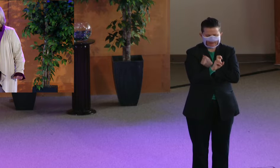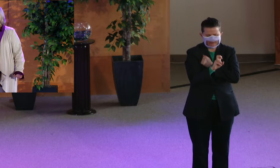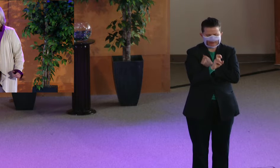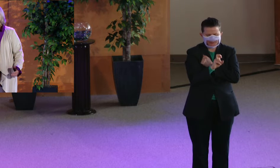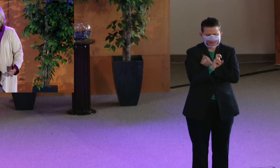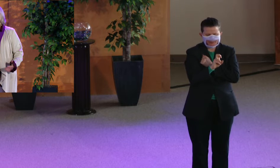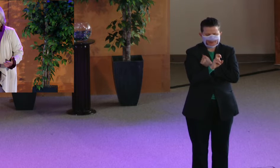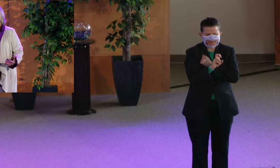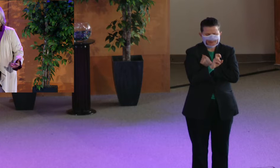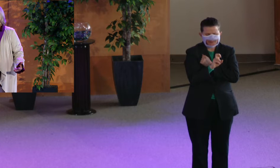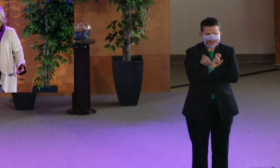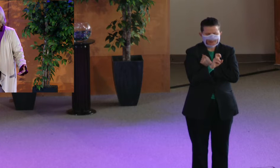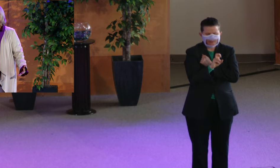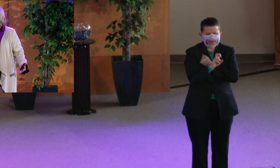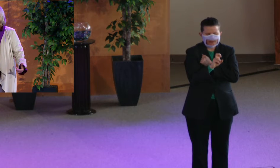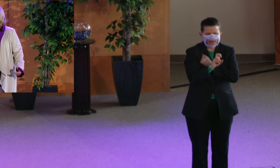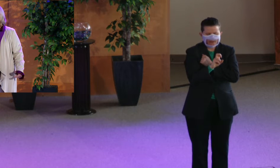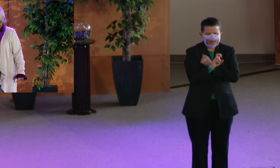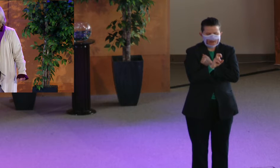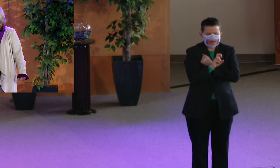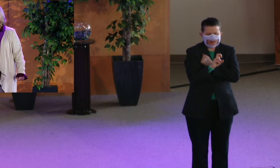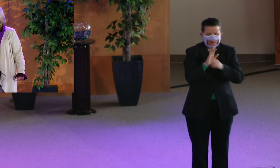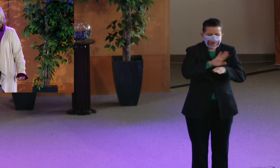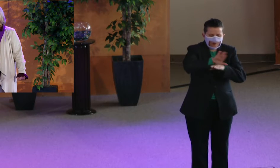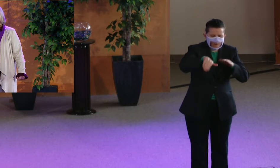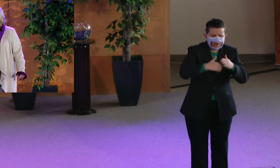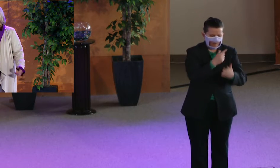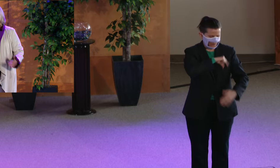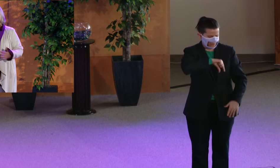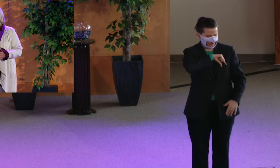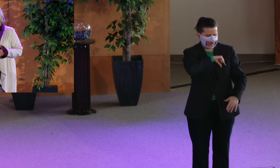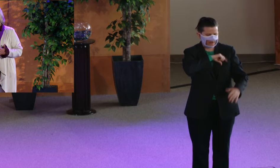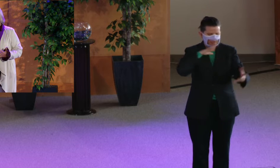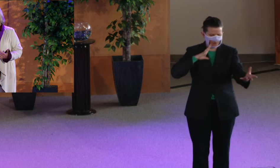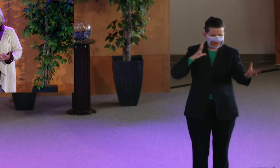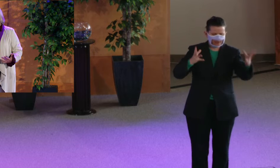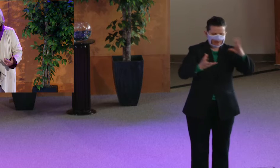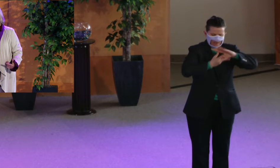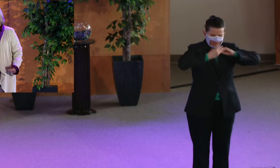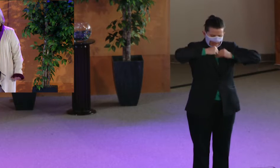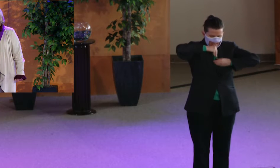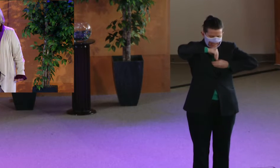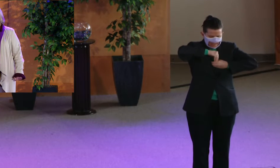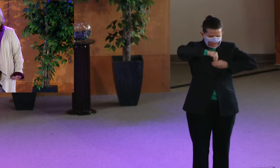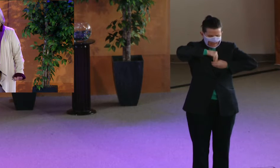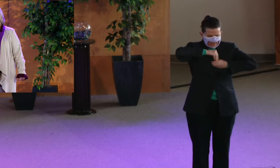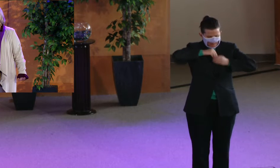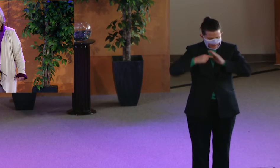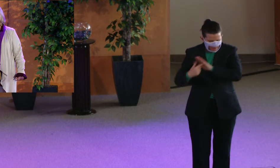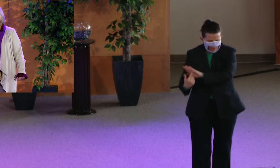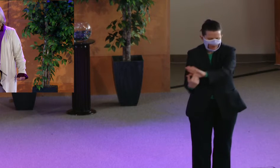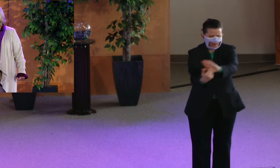We bring those qualities forward inside ourselves, in our